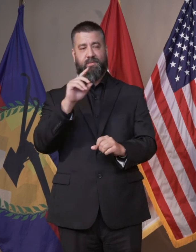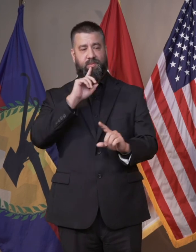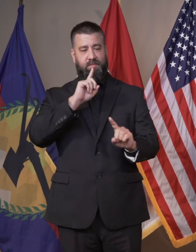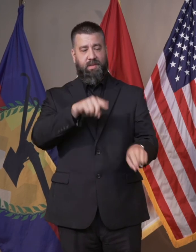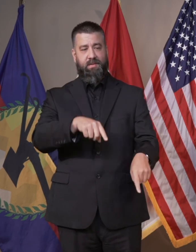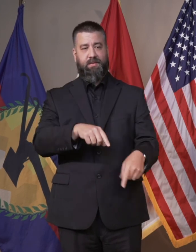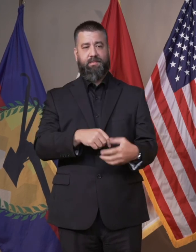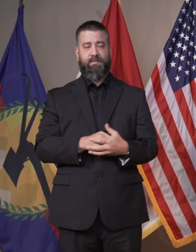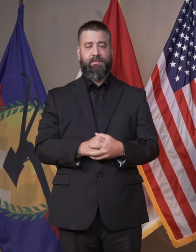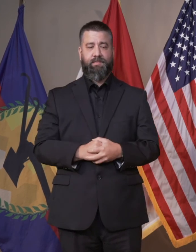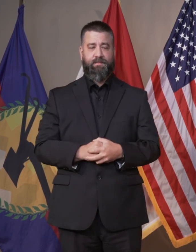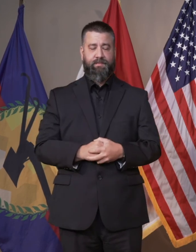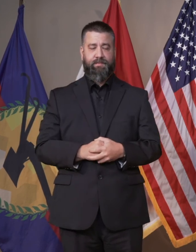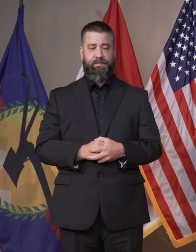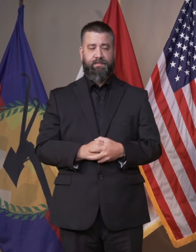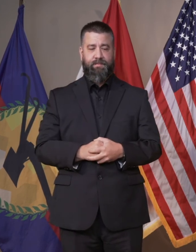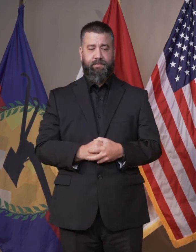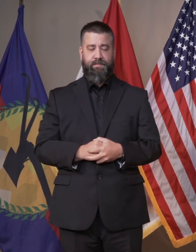to the public health emergency.